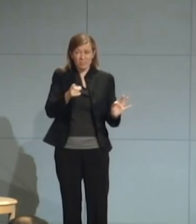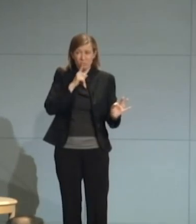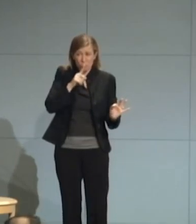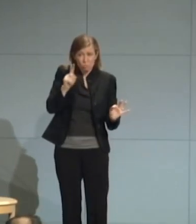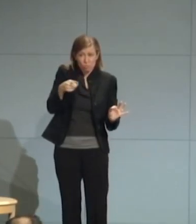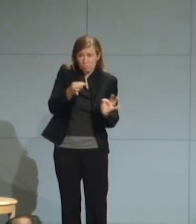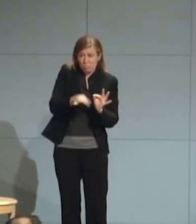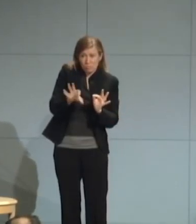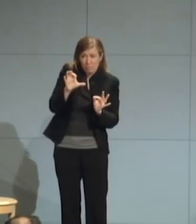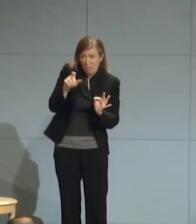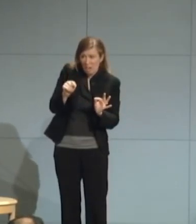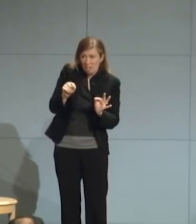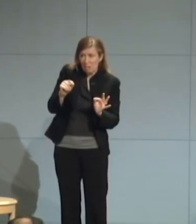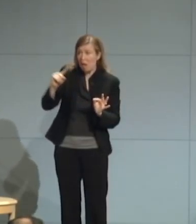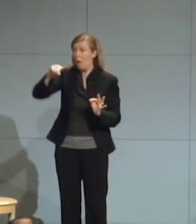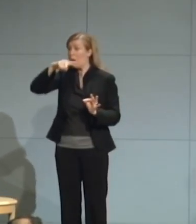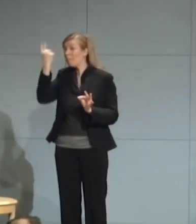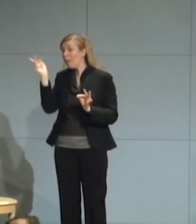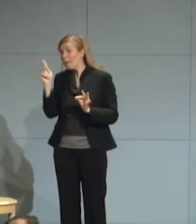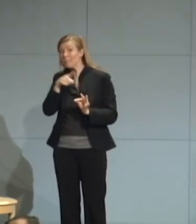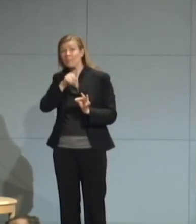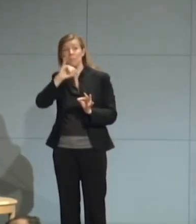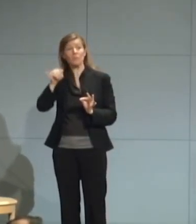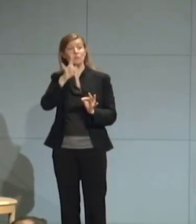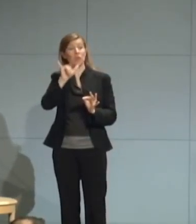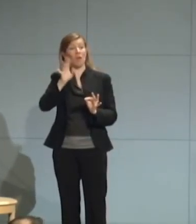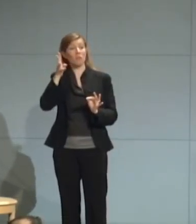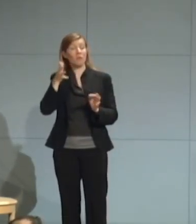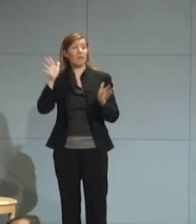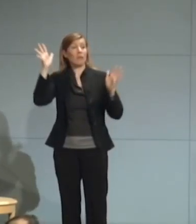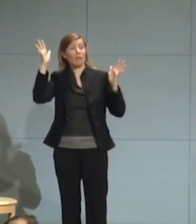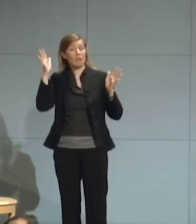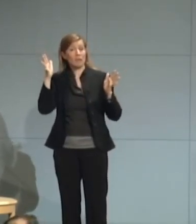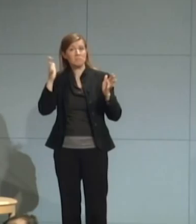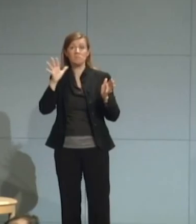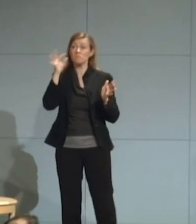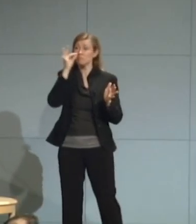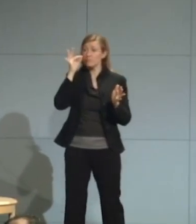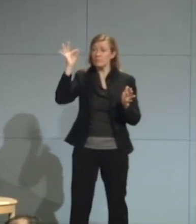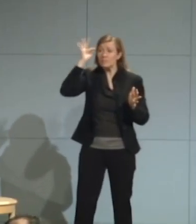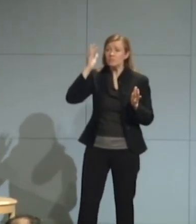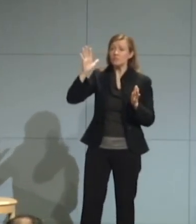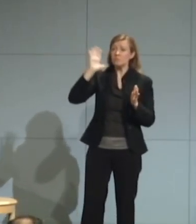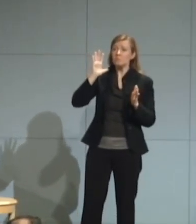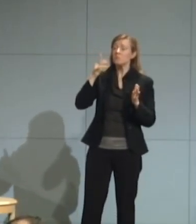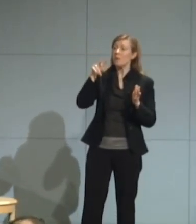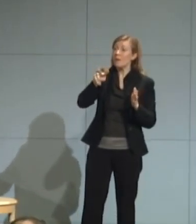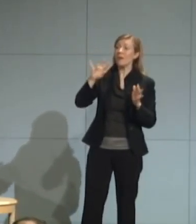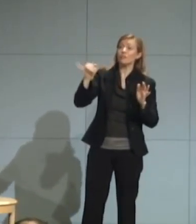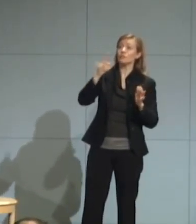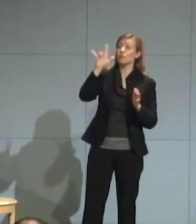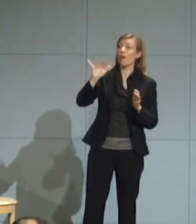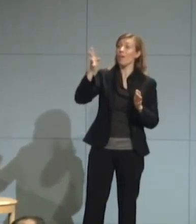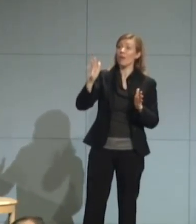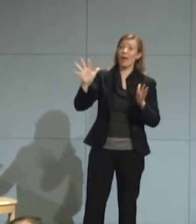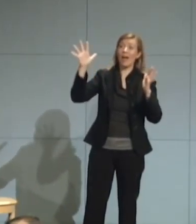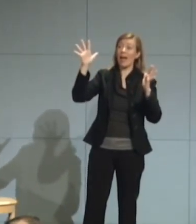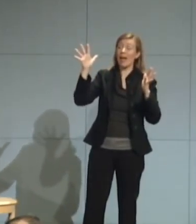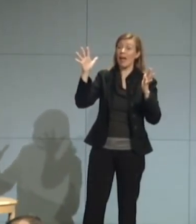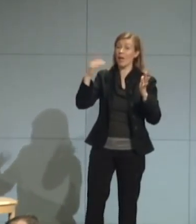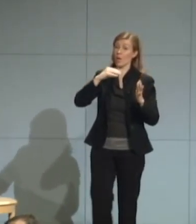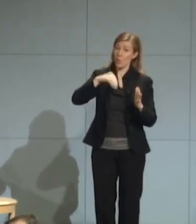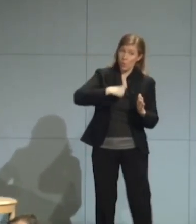thought was really funny, but apparently an awful lot of other people did not think that it was funny. It was a tweet from